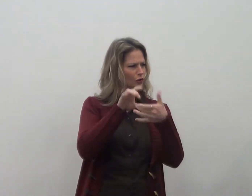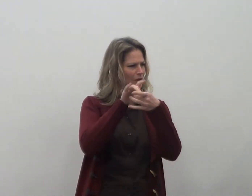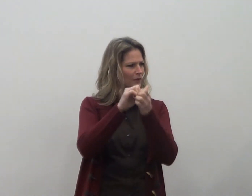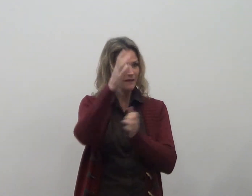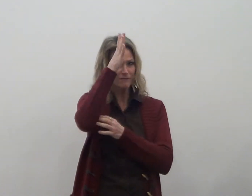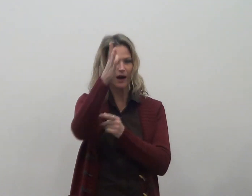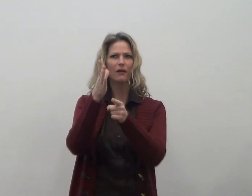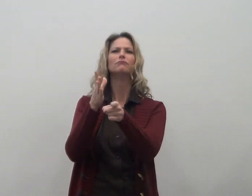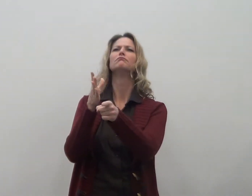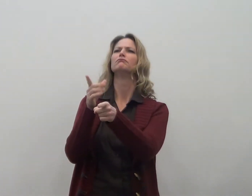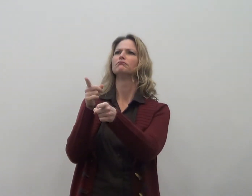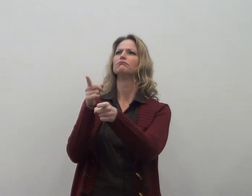to start researching.